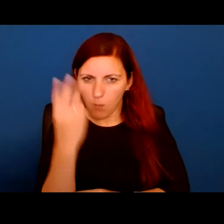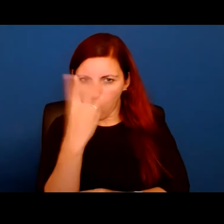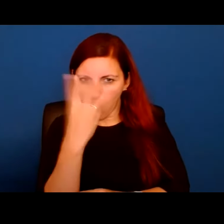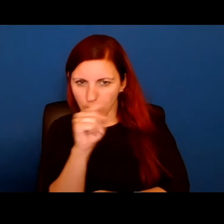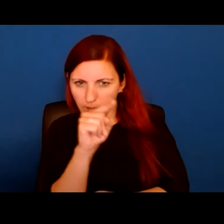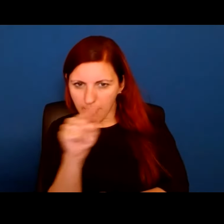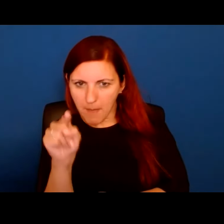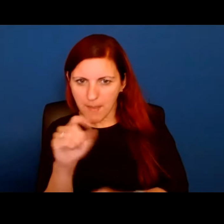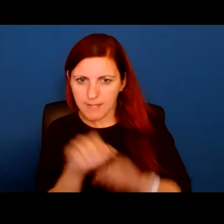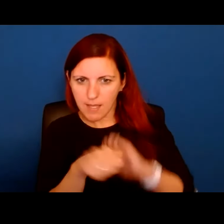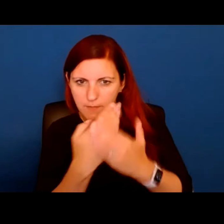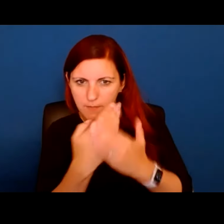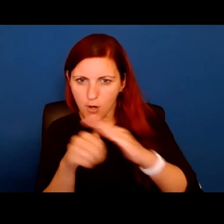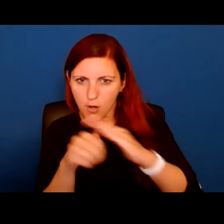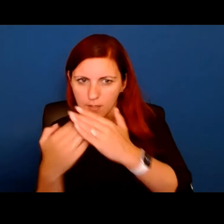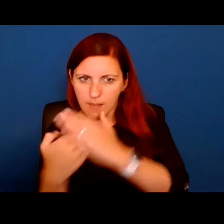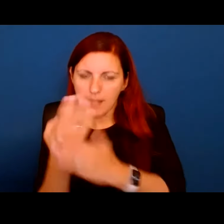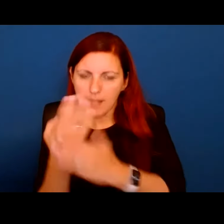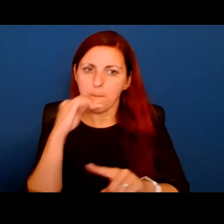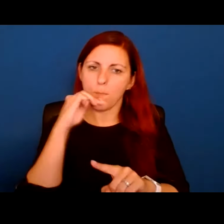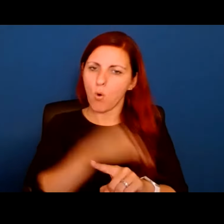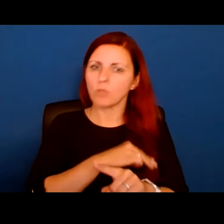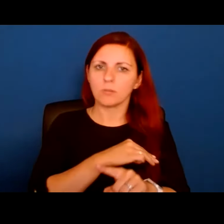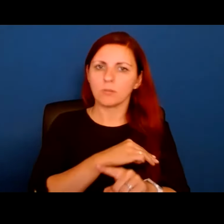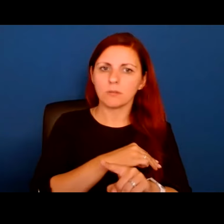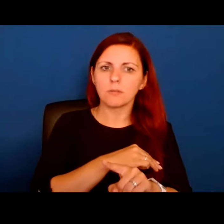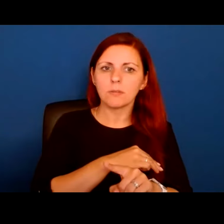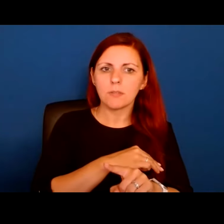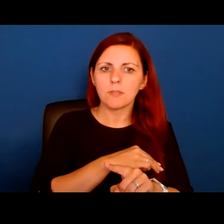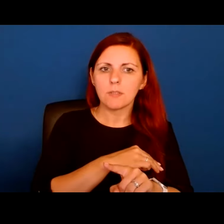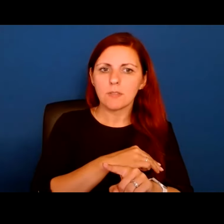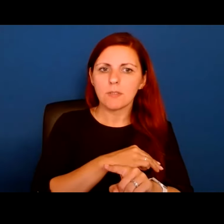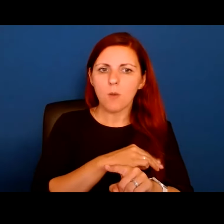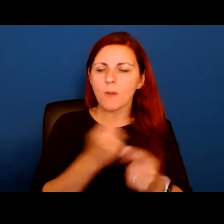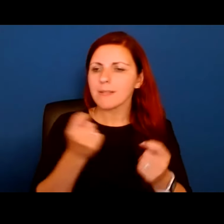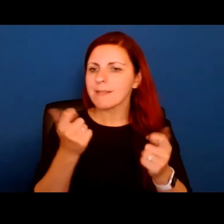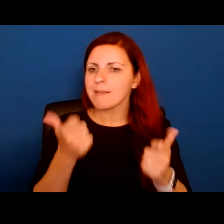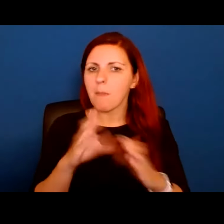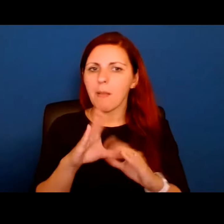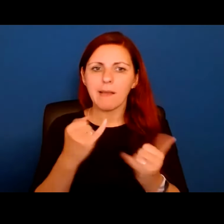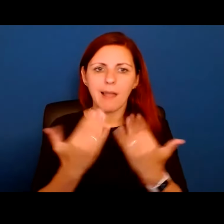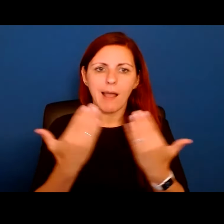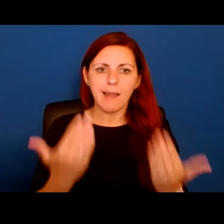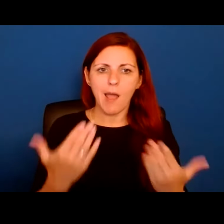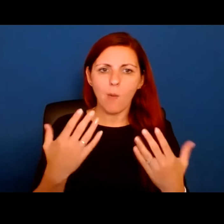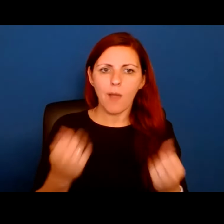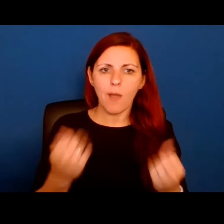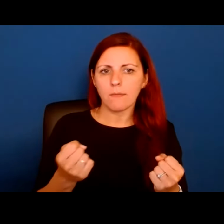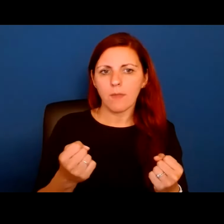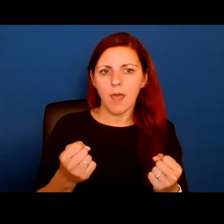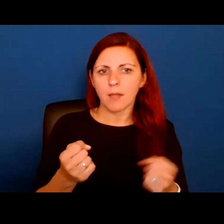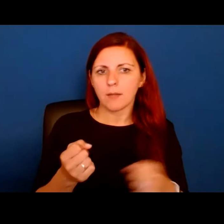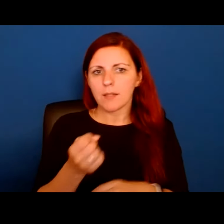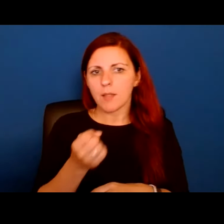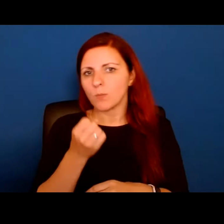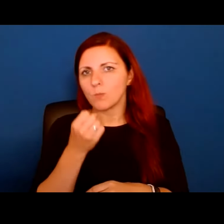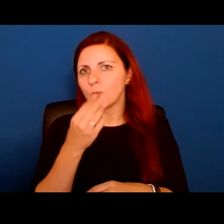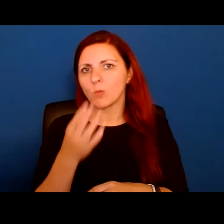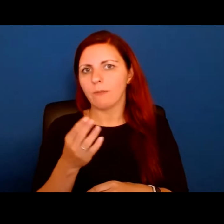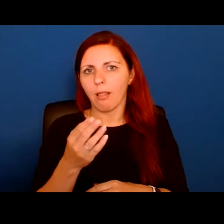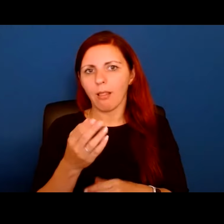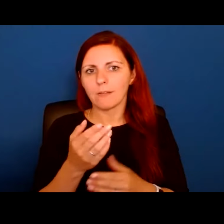they emerge, then that can be crucial. Again, you do that within the concept of children's rights. Again, simple things like nowadays, have beautiful cuddly toys with technology